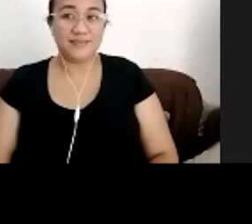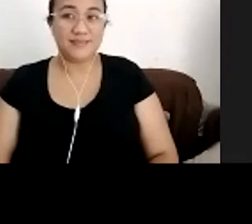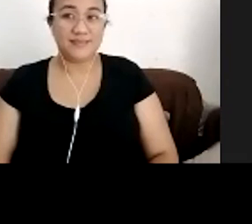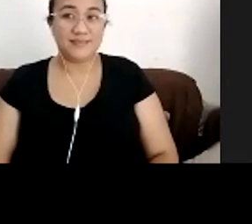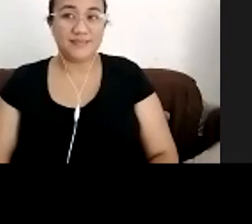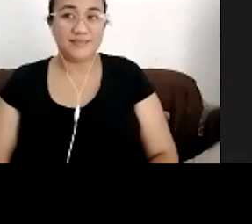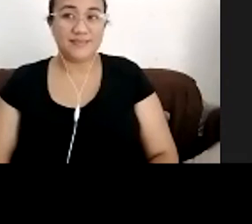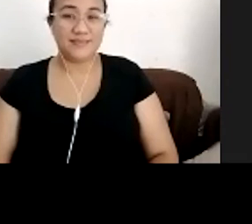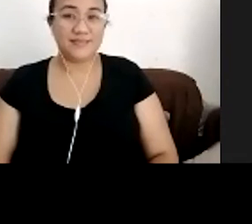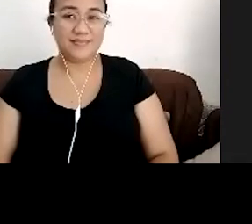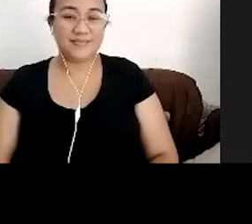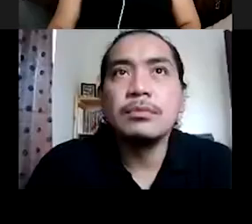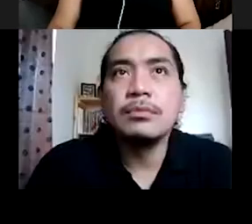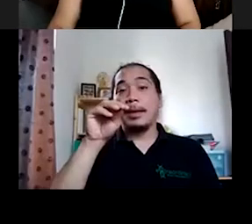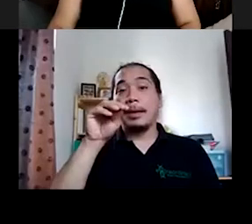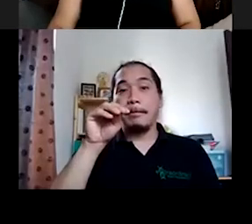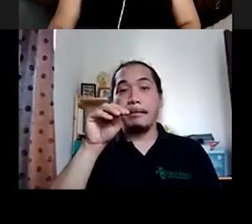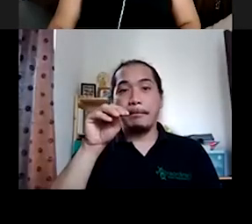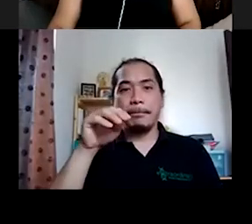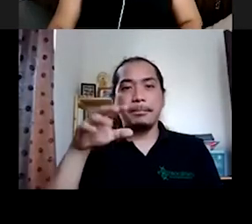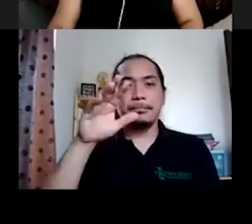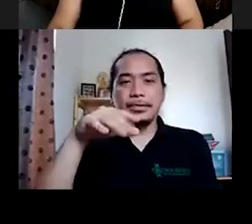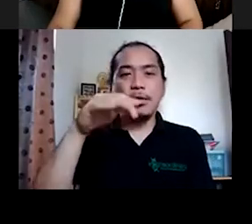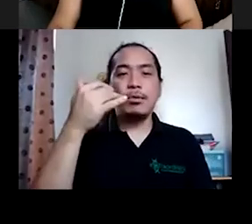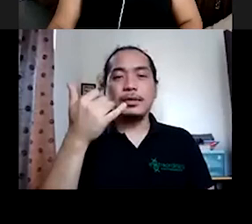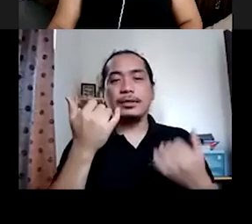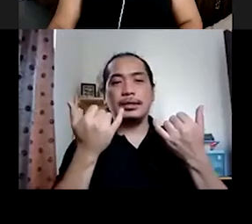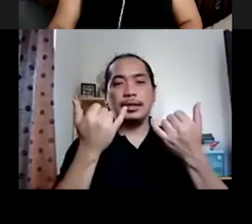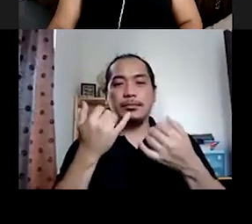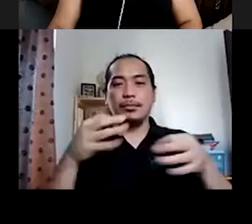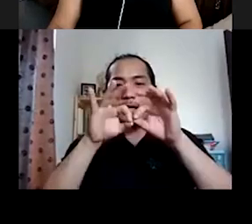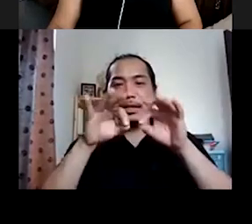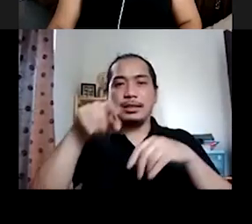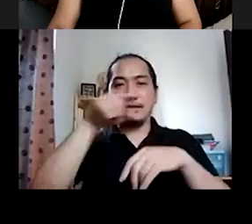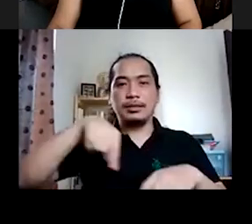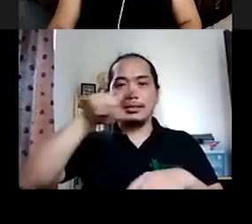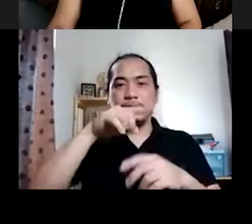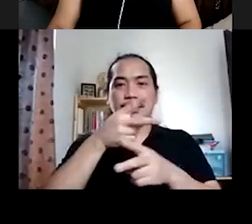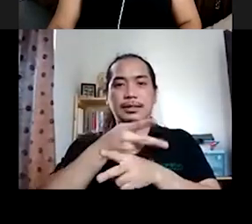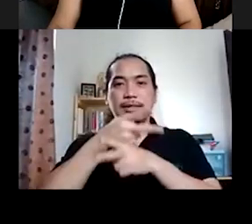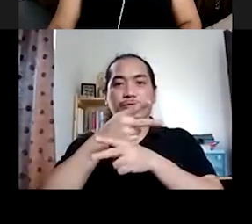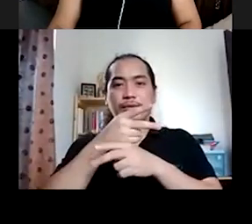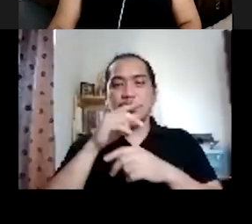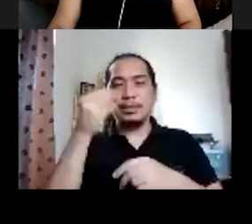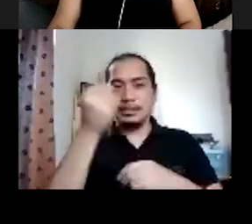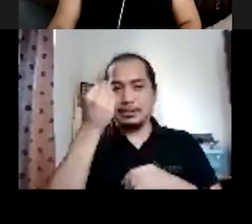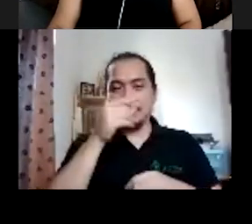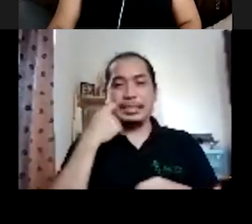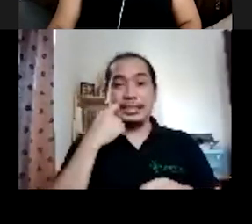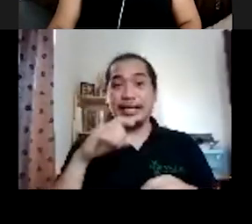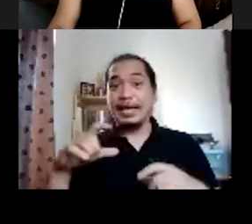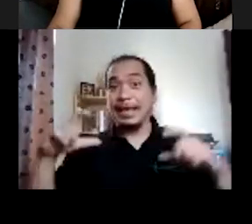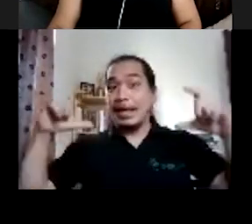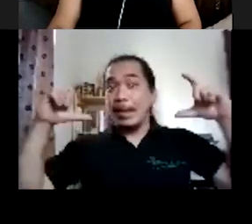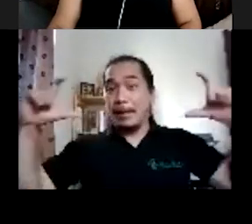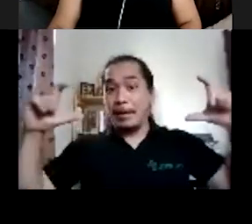This is Peeps. Yeah, I made a mistake because I always sorry. Yes, so you have We to, need